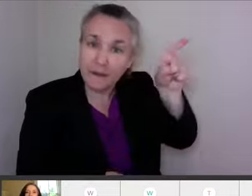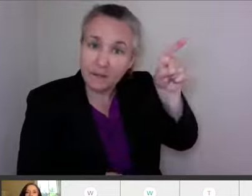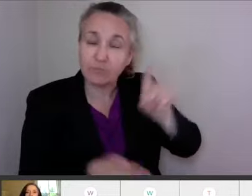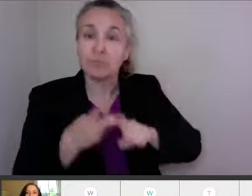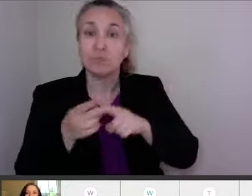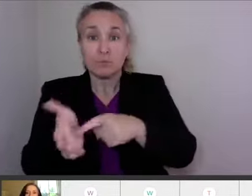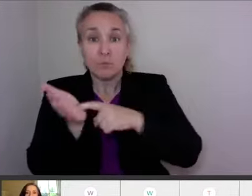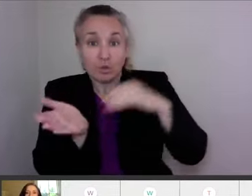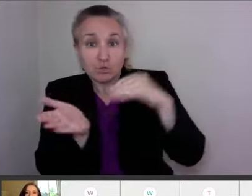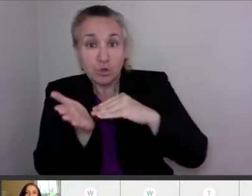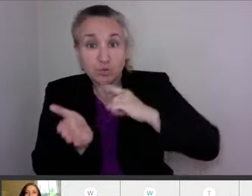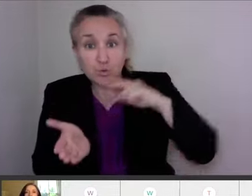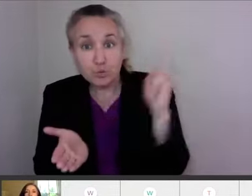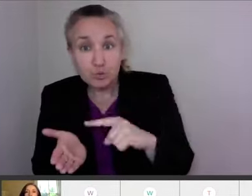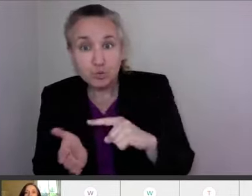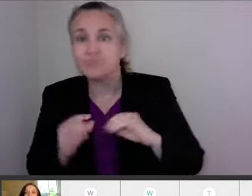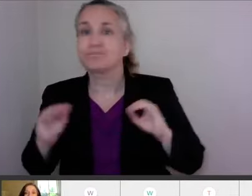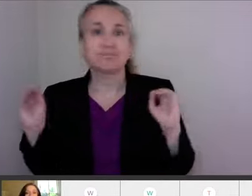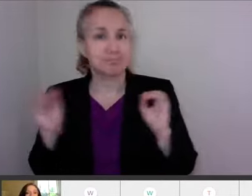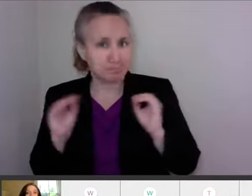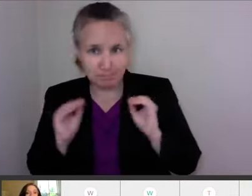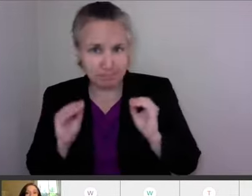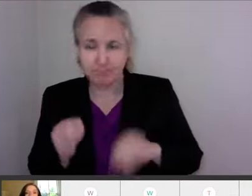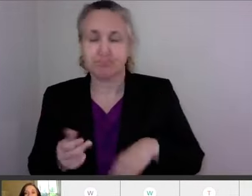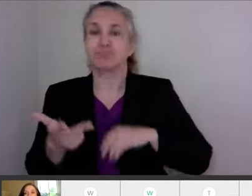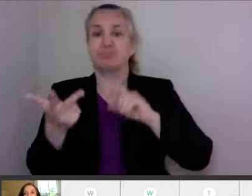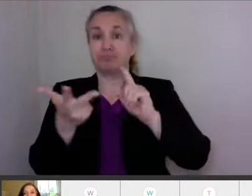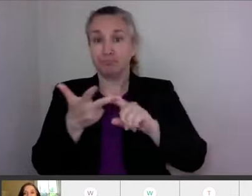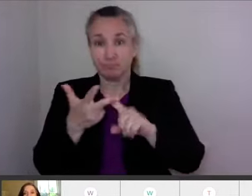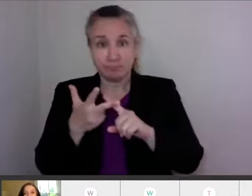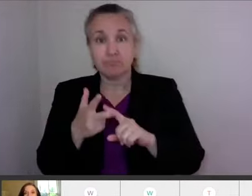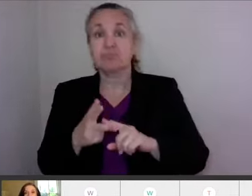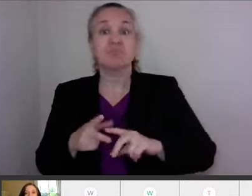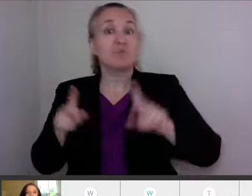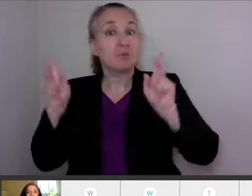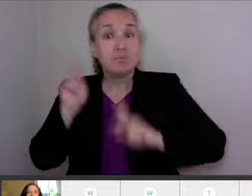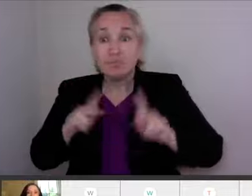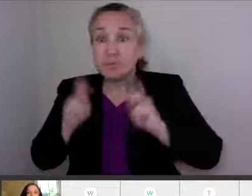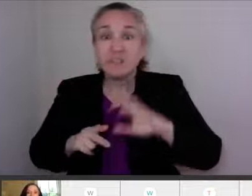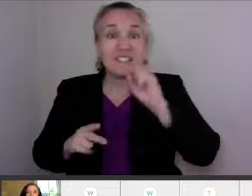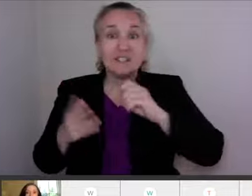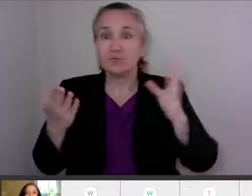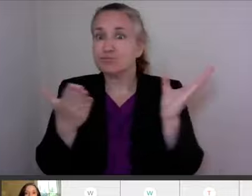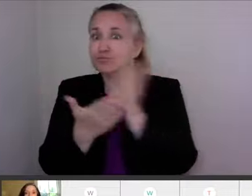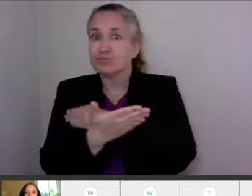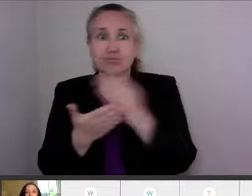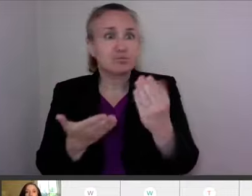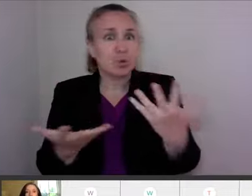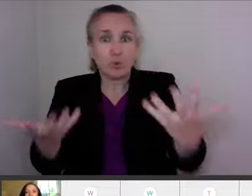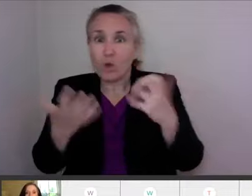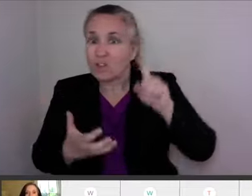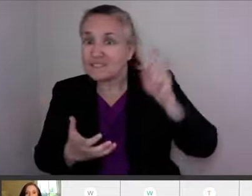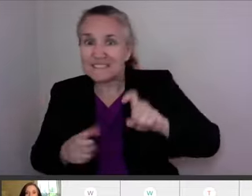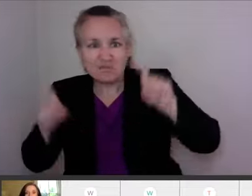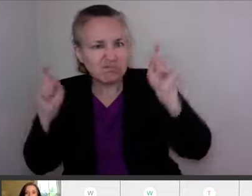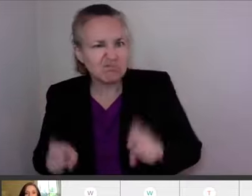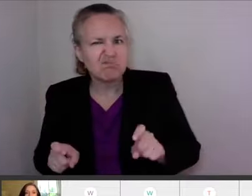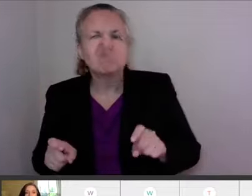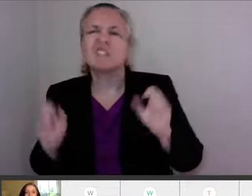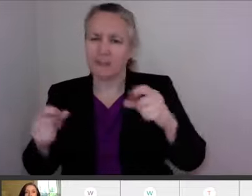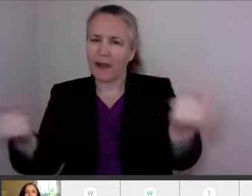healthcare provider's order, and we will test individuals of any age who want or need to be